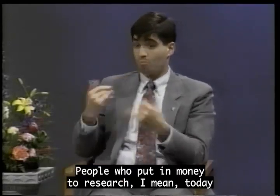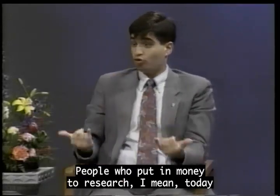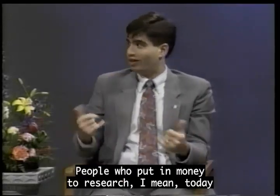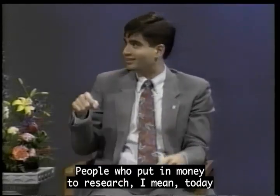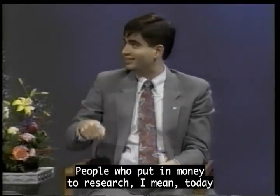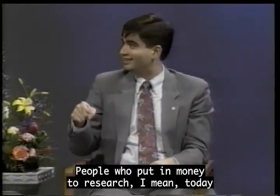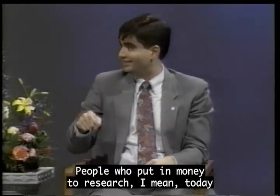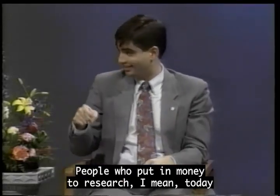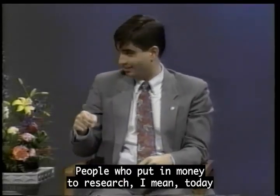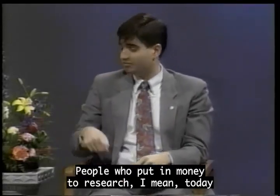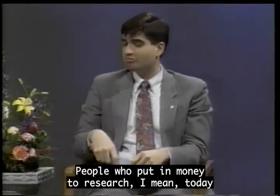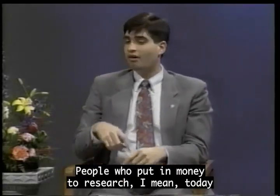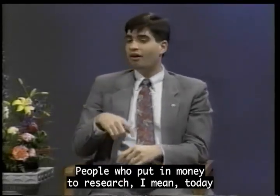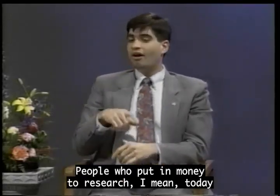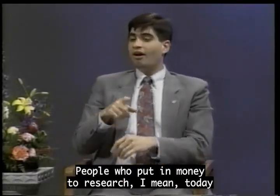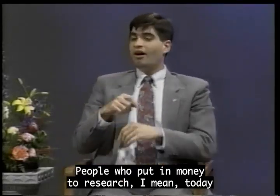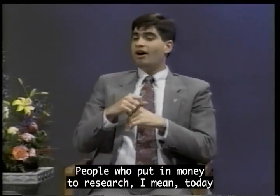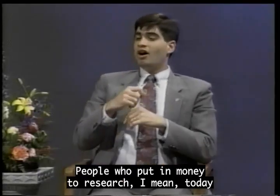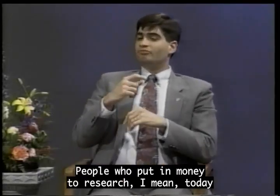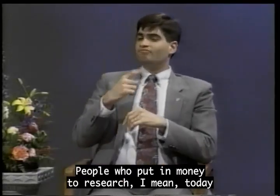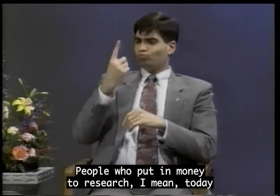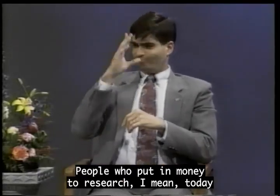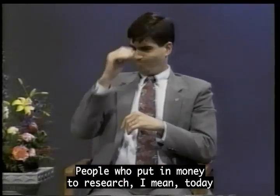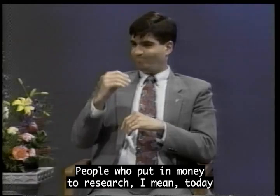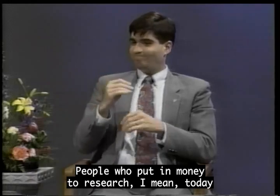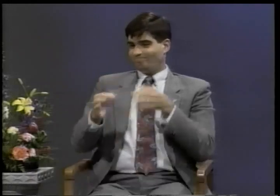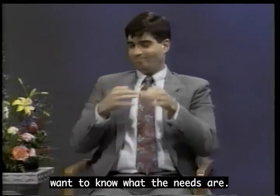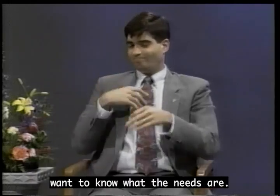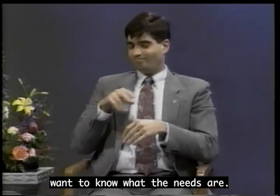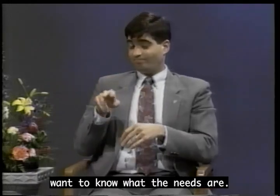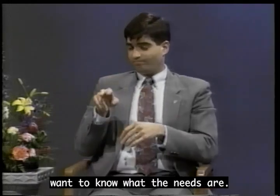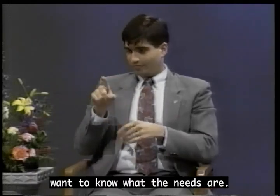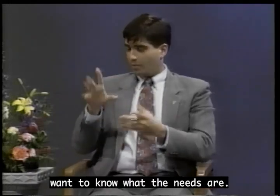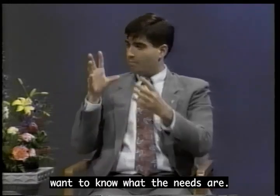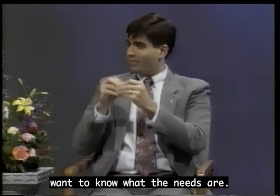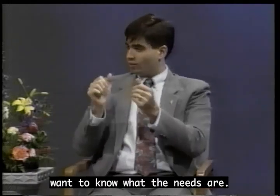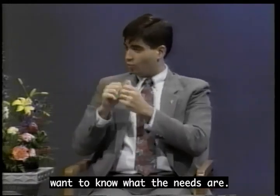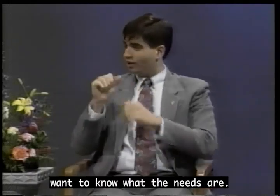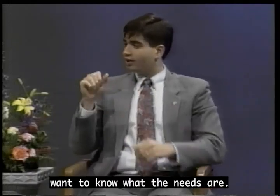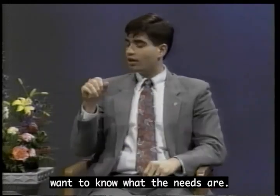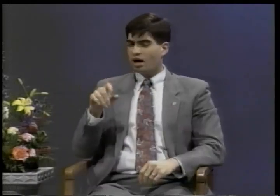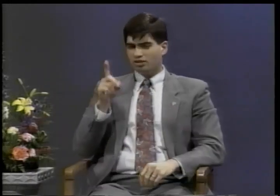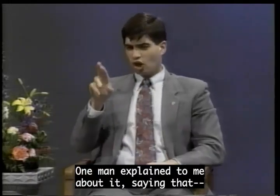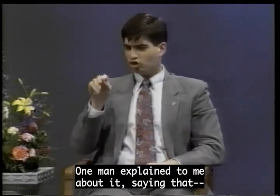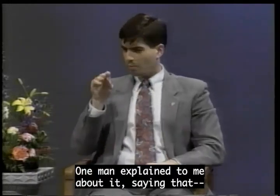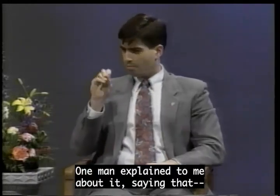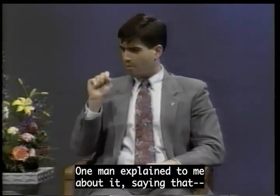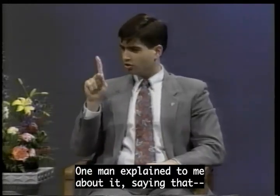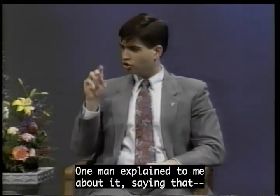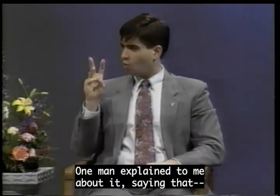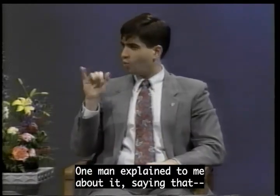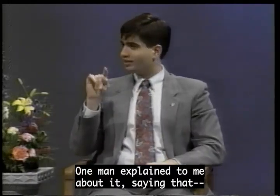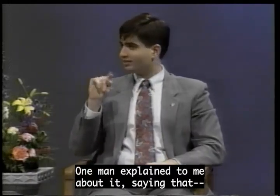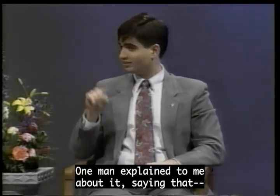research, I mean, today want to know what the needs are. One man explained to me about it, saying that